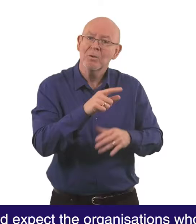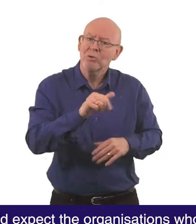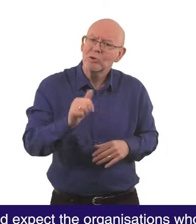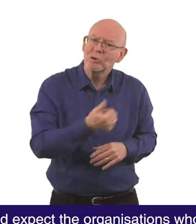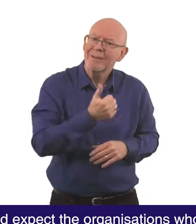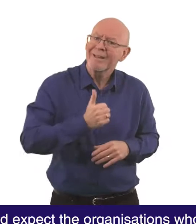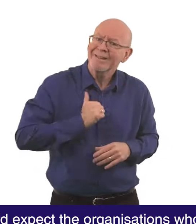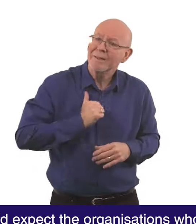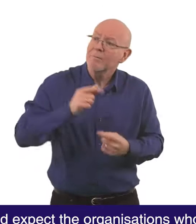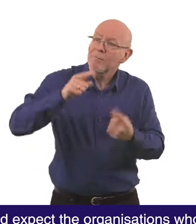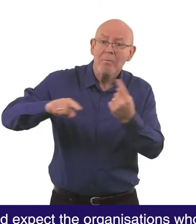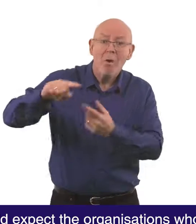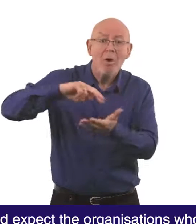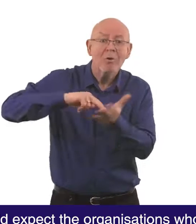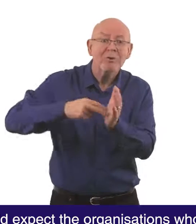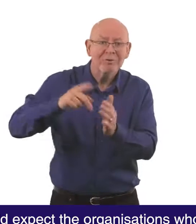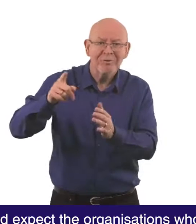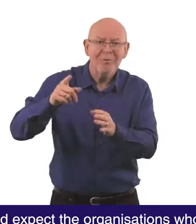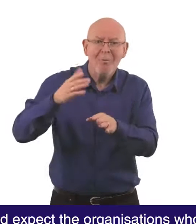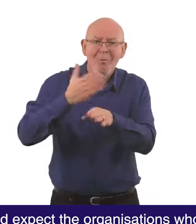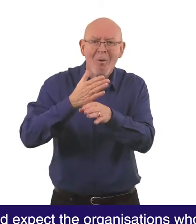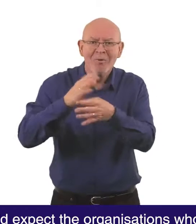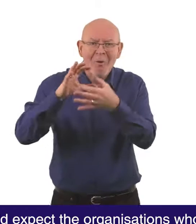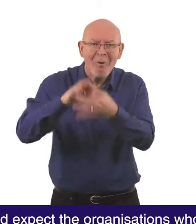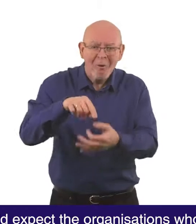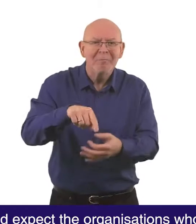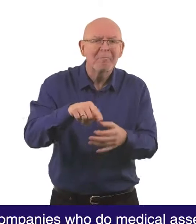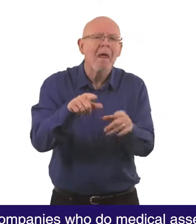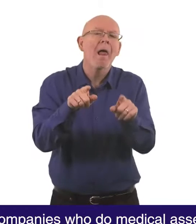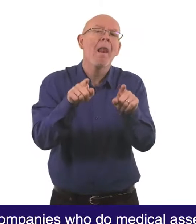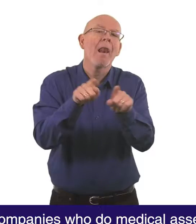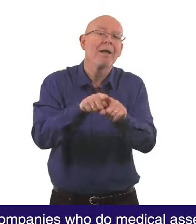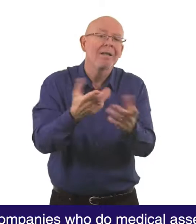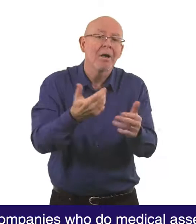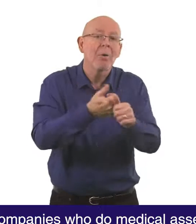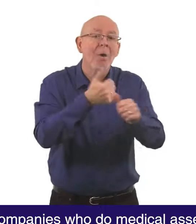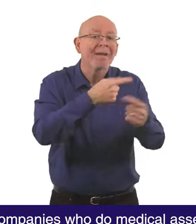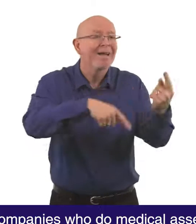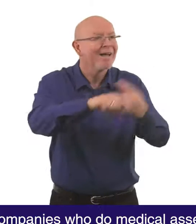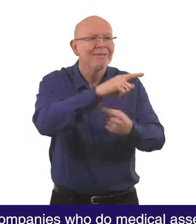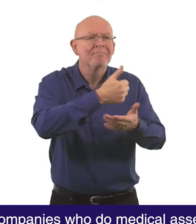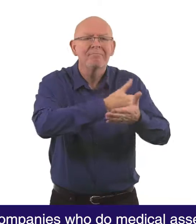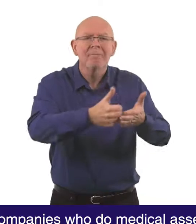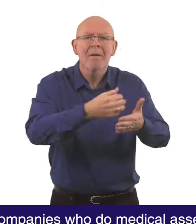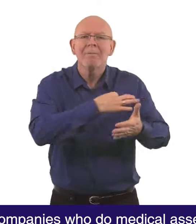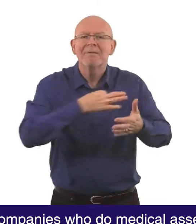DWP should expect the organisations who work for it, open brackets, like the companies who do